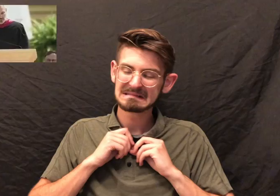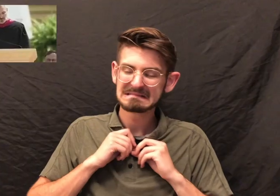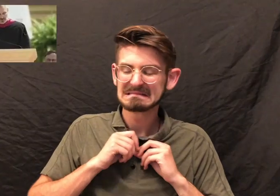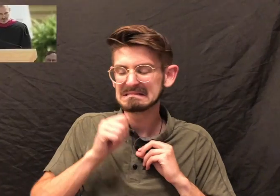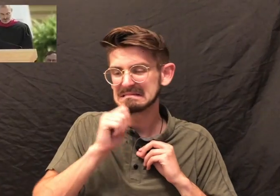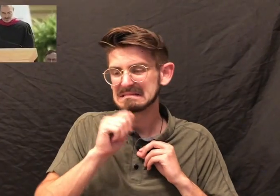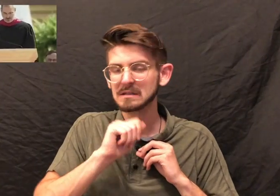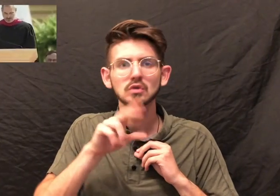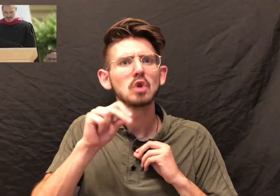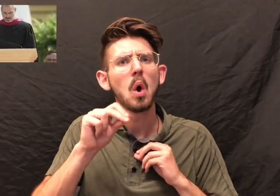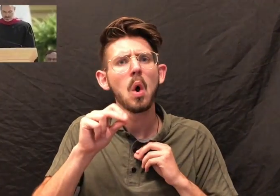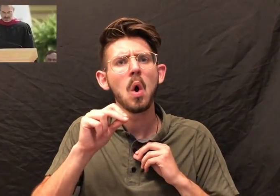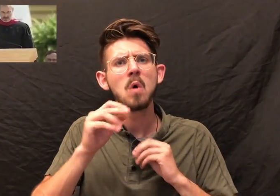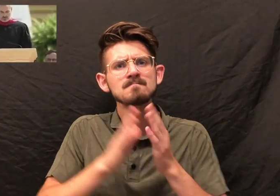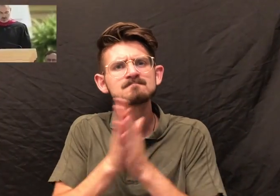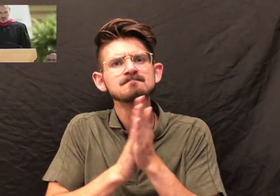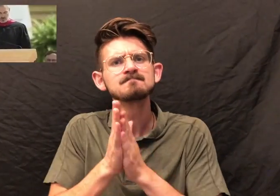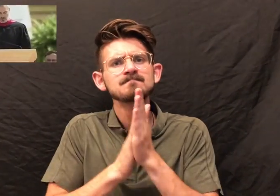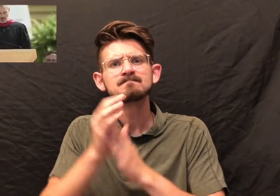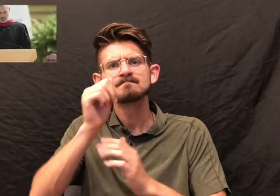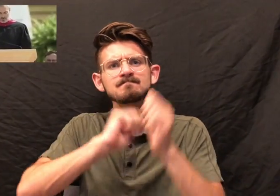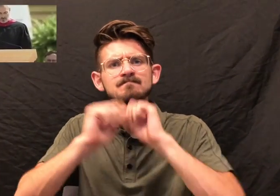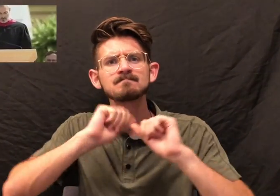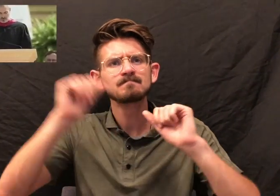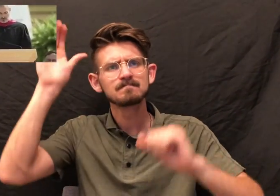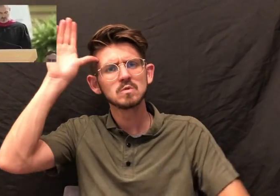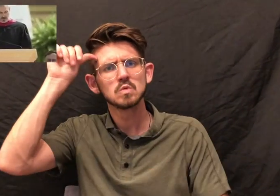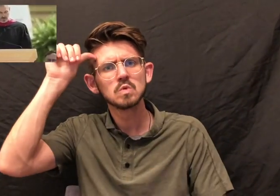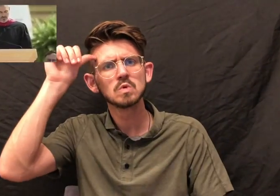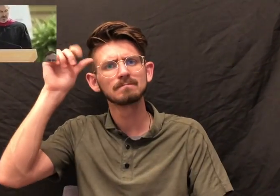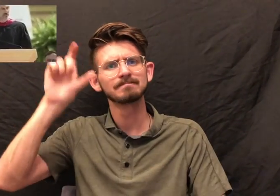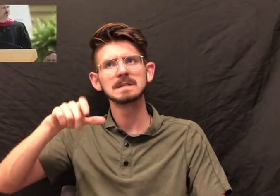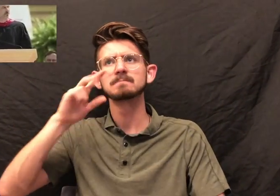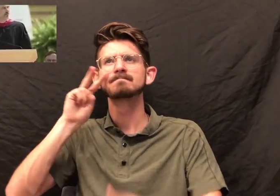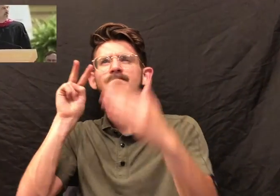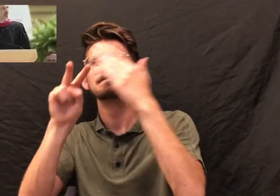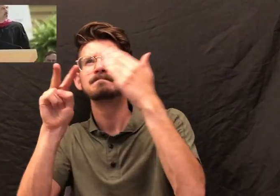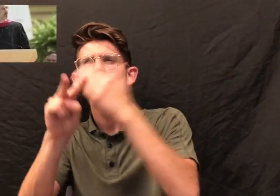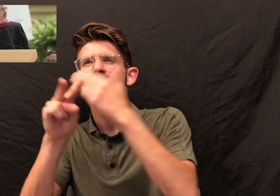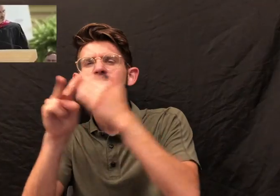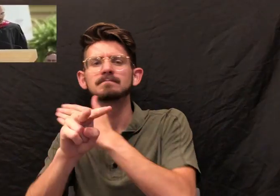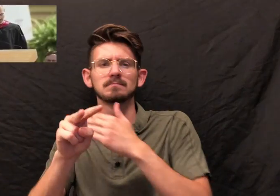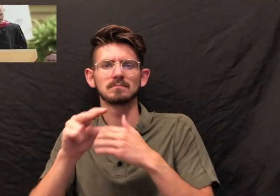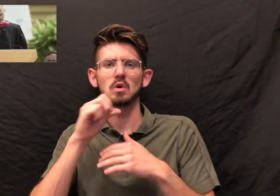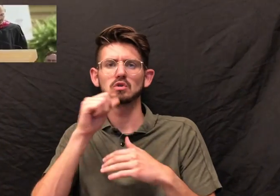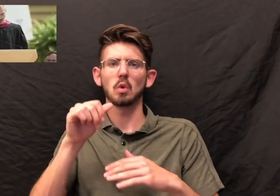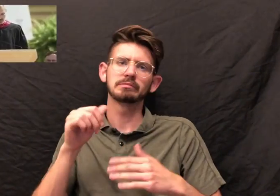gets better and better as the years roll on. So keep looking, don't settle.